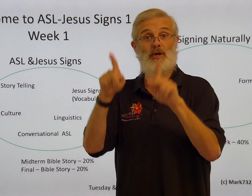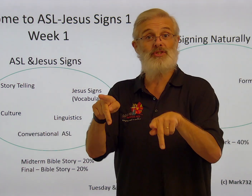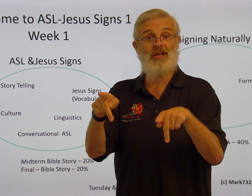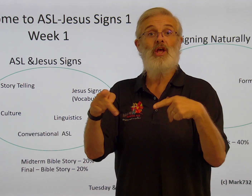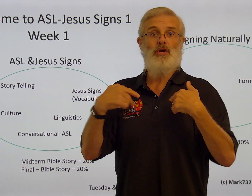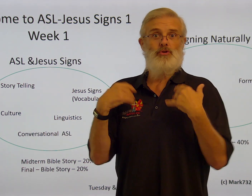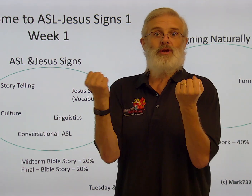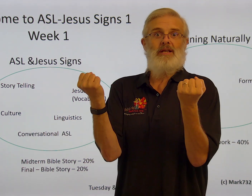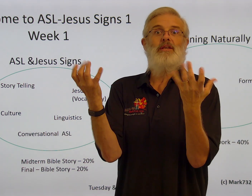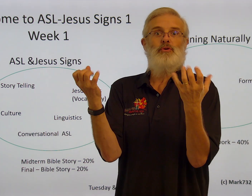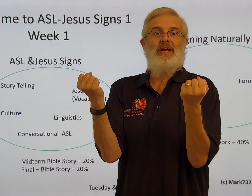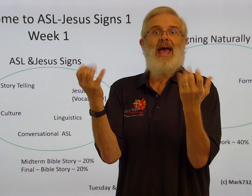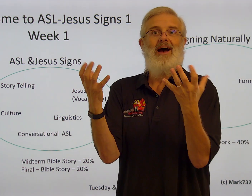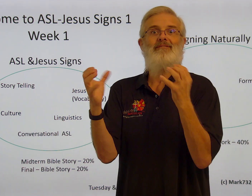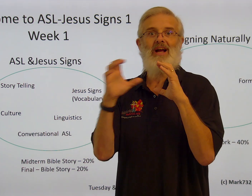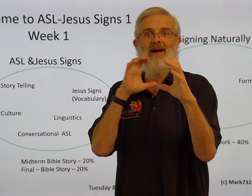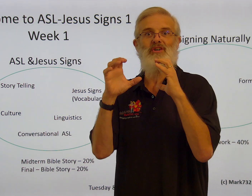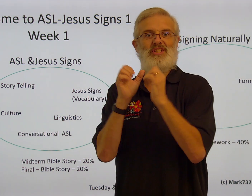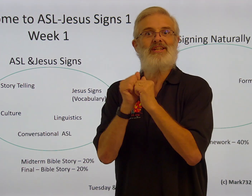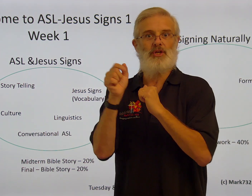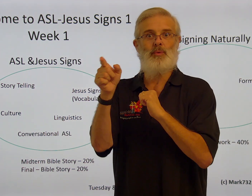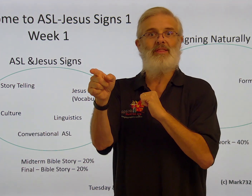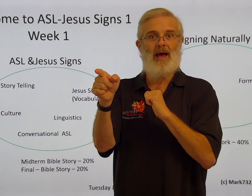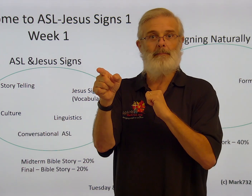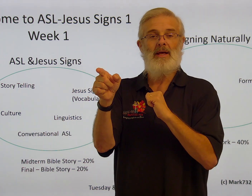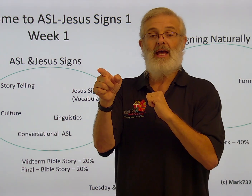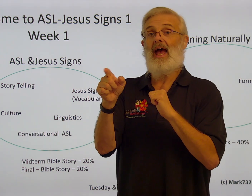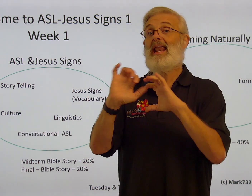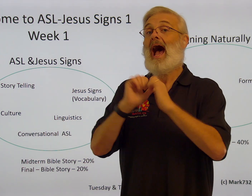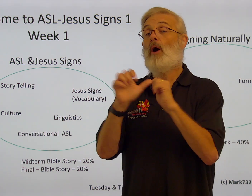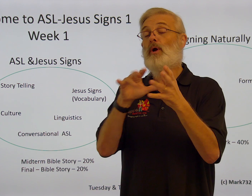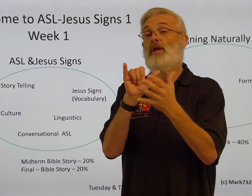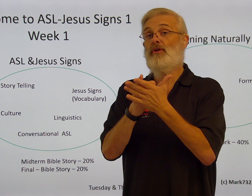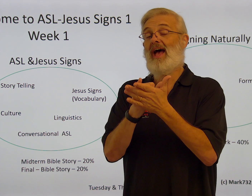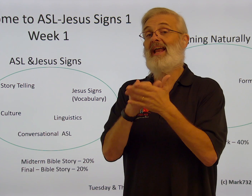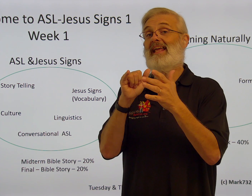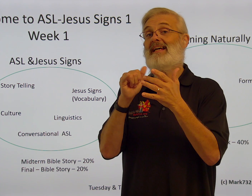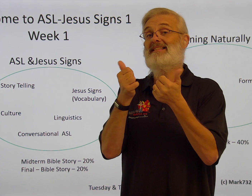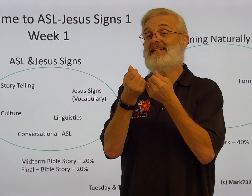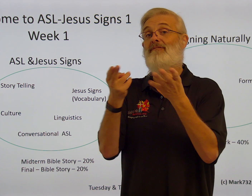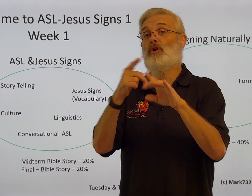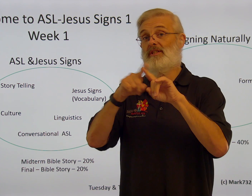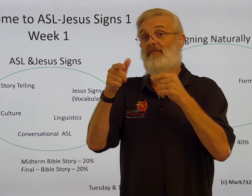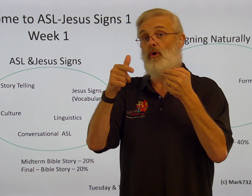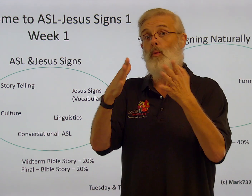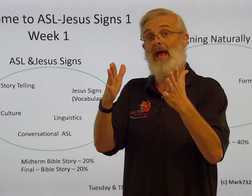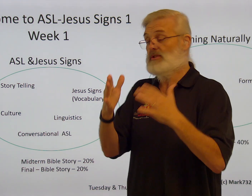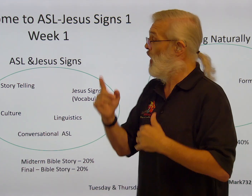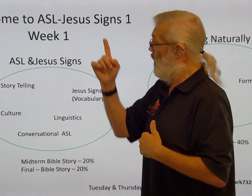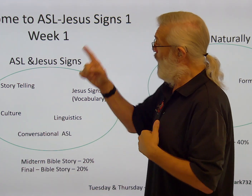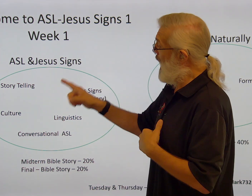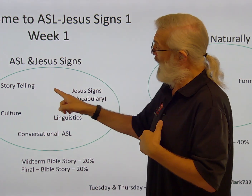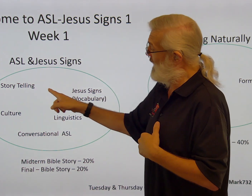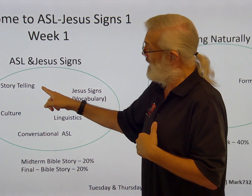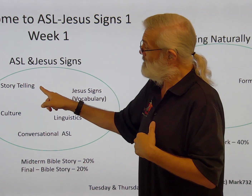person, you can have a conversation with them. And how we're going to do that is several different ways. One is